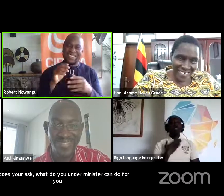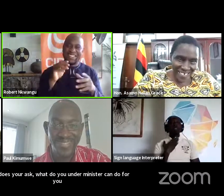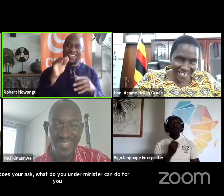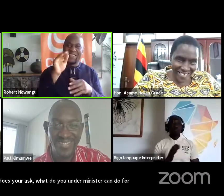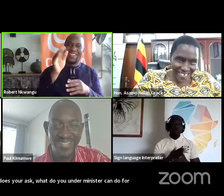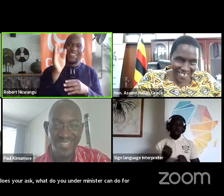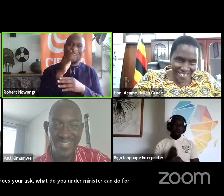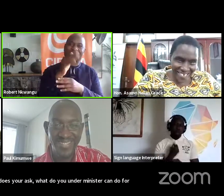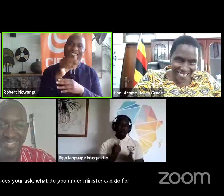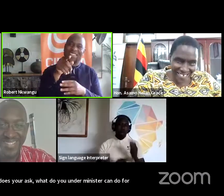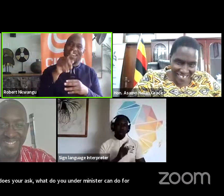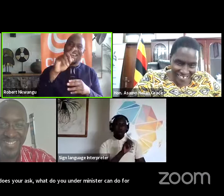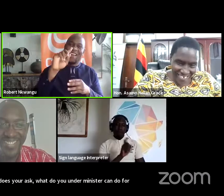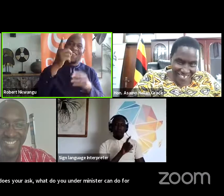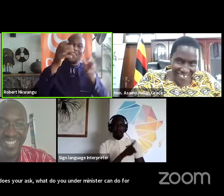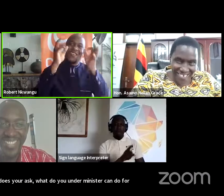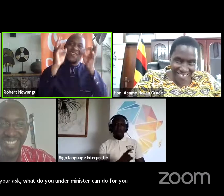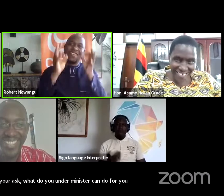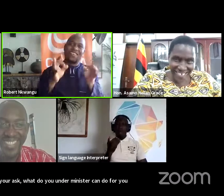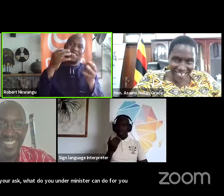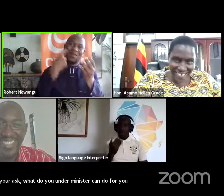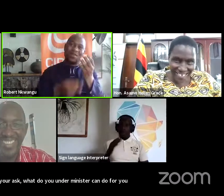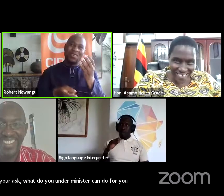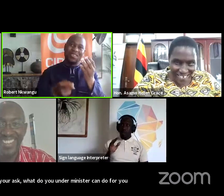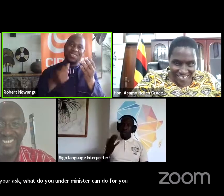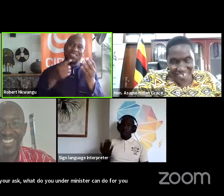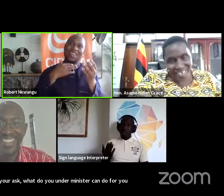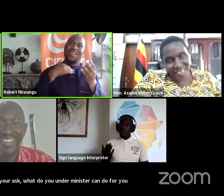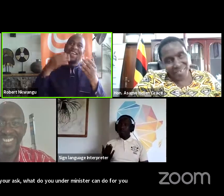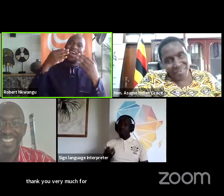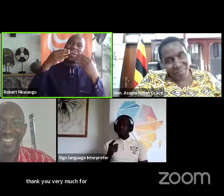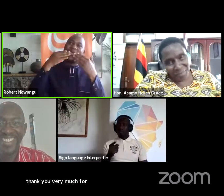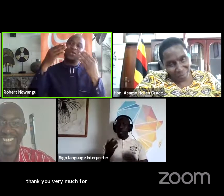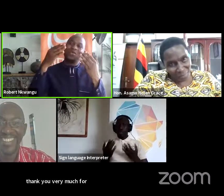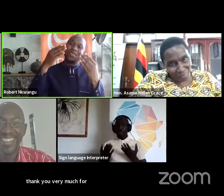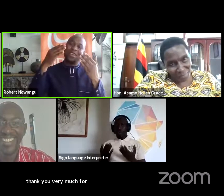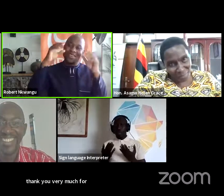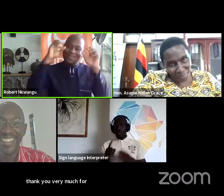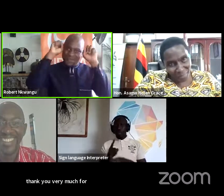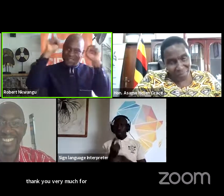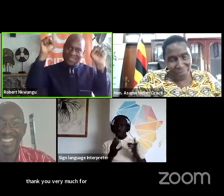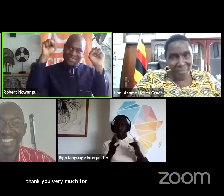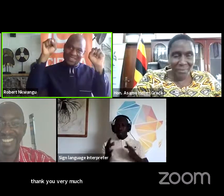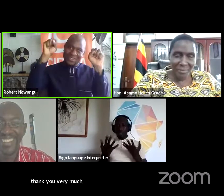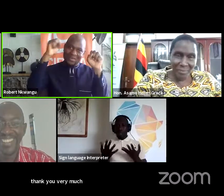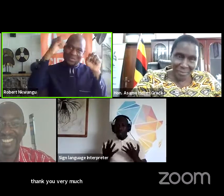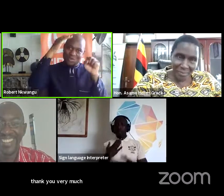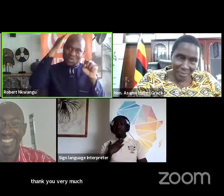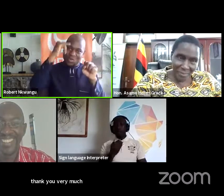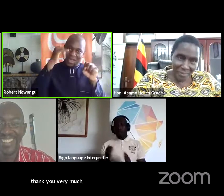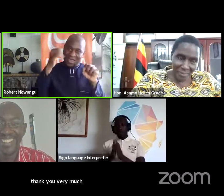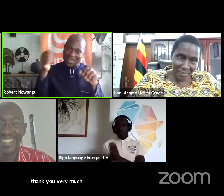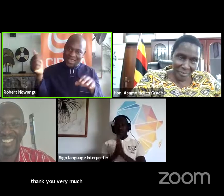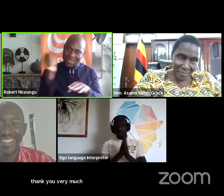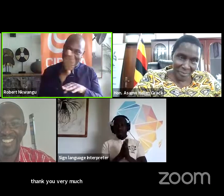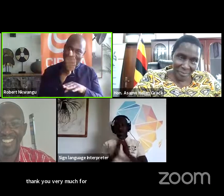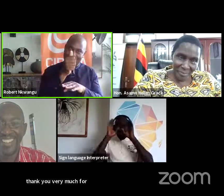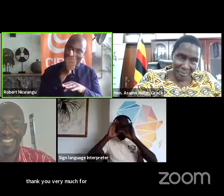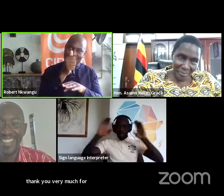Thank you. Thank you very much, Paul. Well, the first thing is that I want to thank the